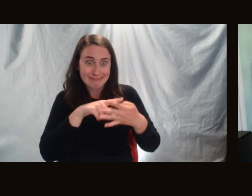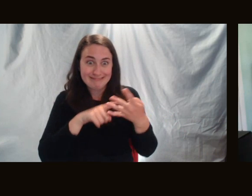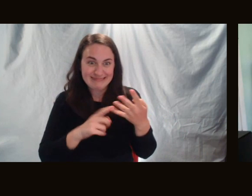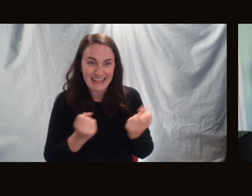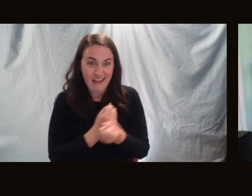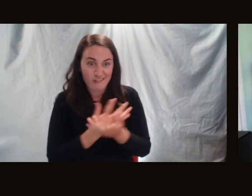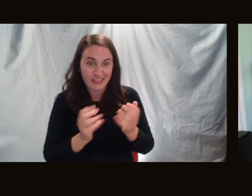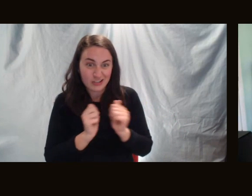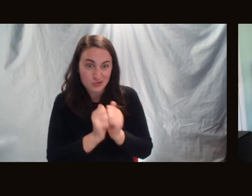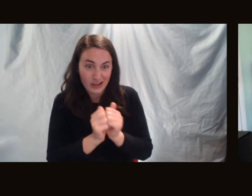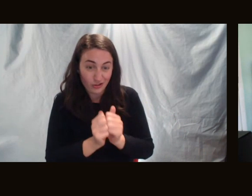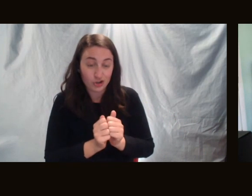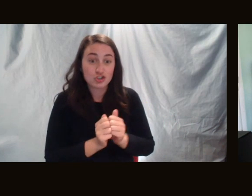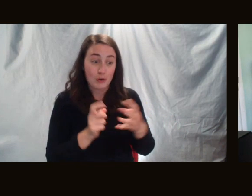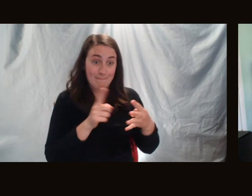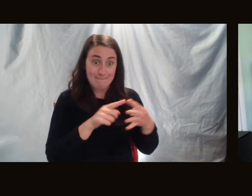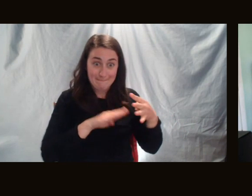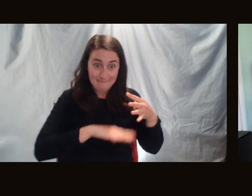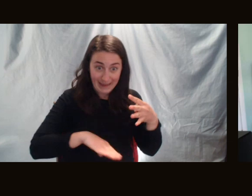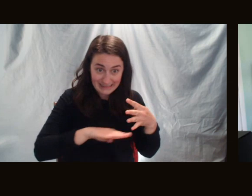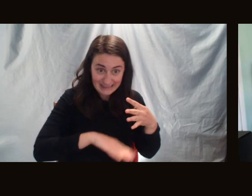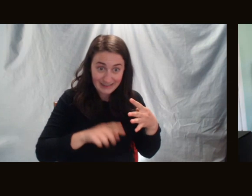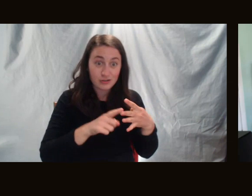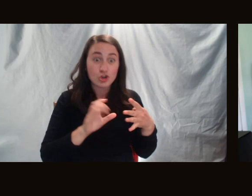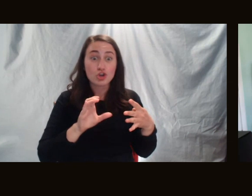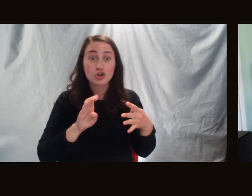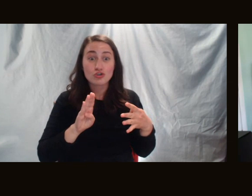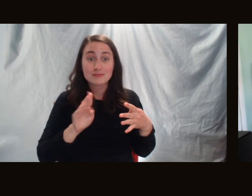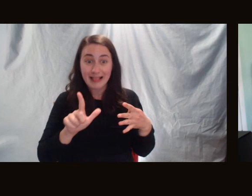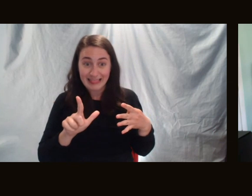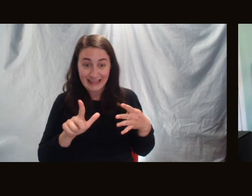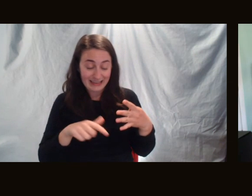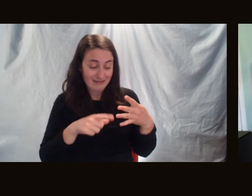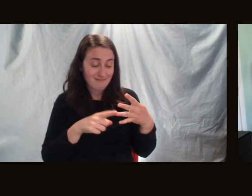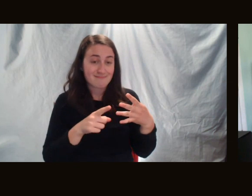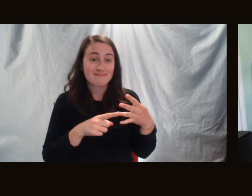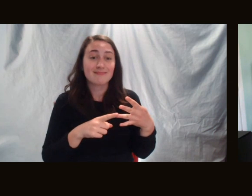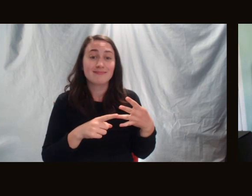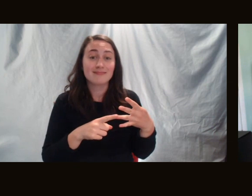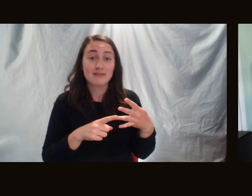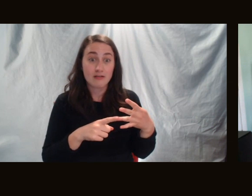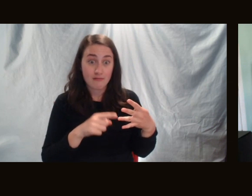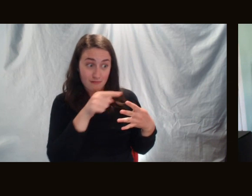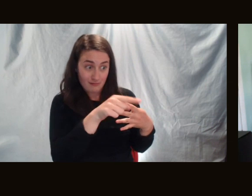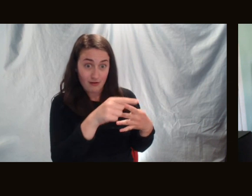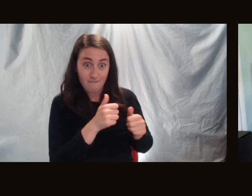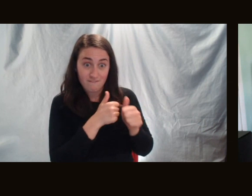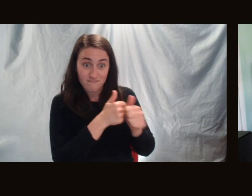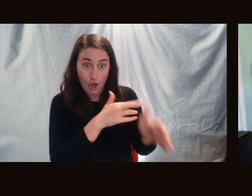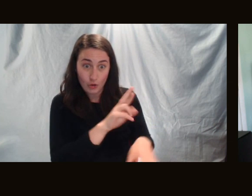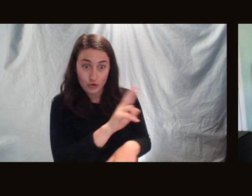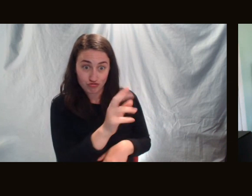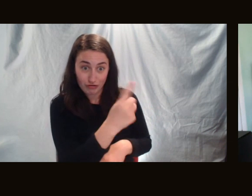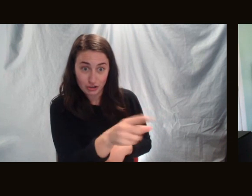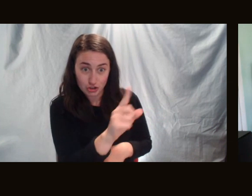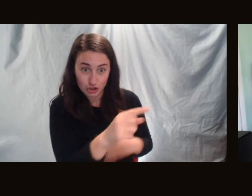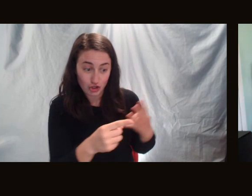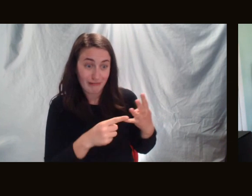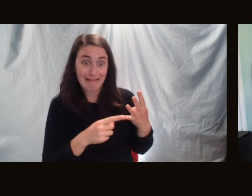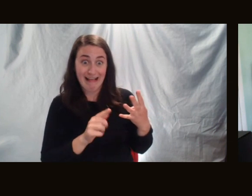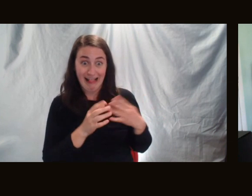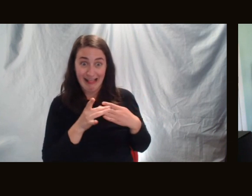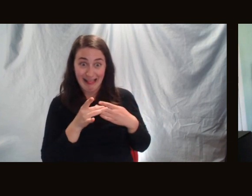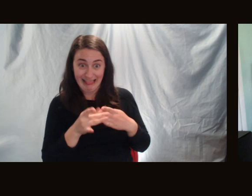this. We have our basic. We have the crossbody lead. Then we have the follower's right turn, the lead's right